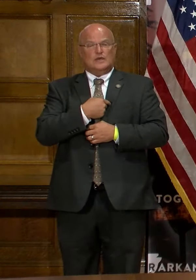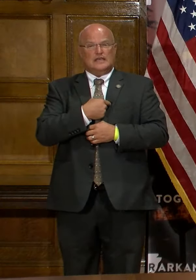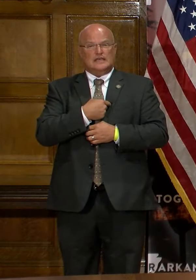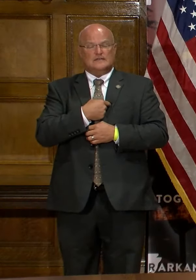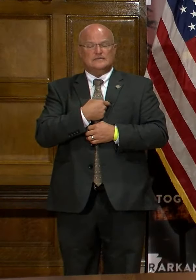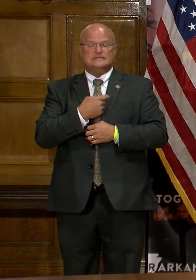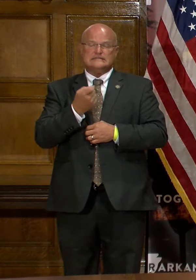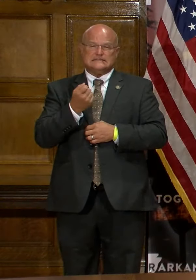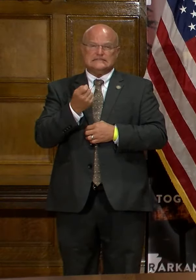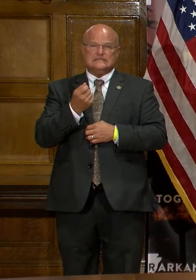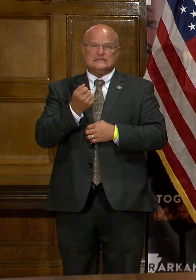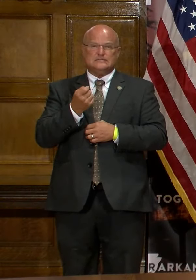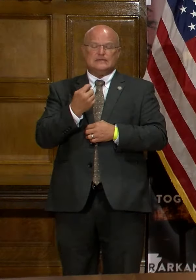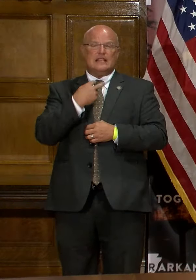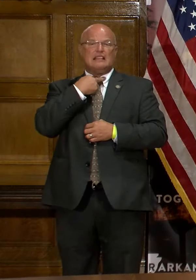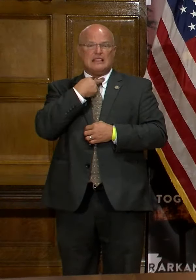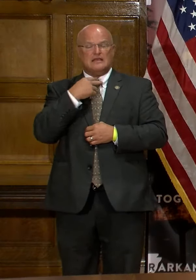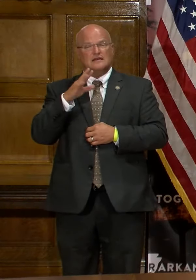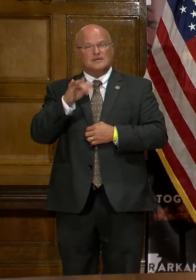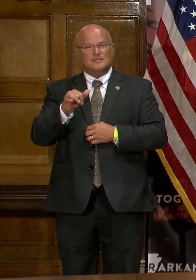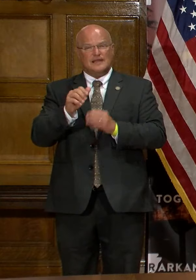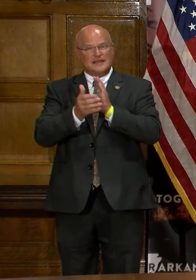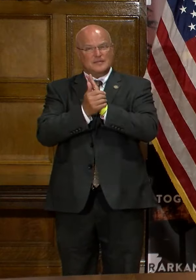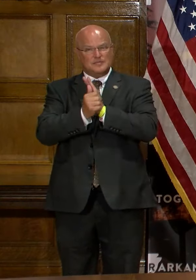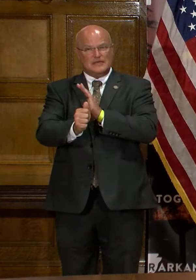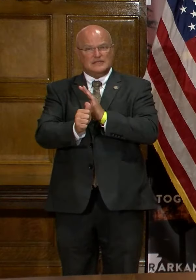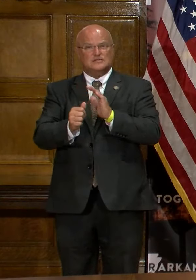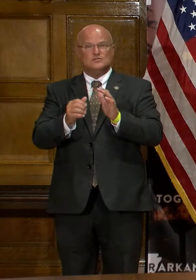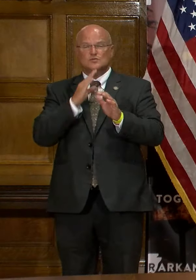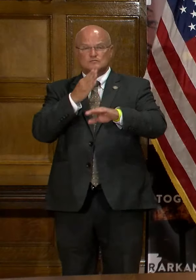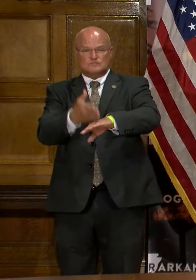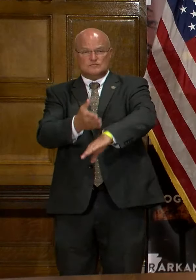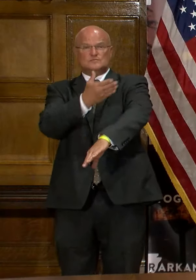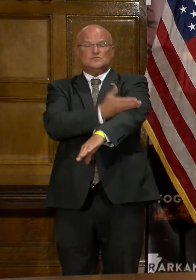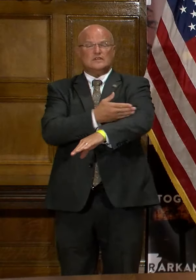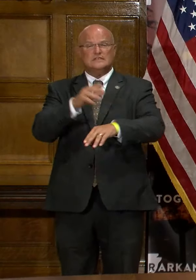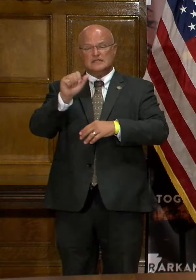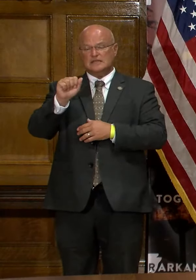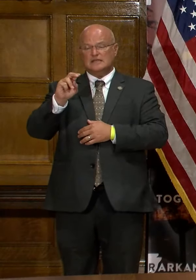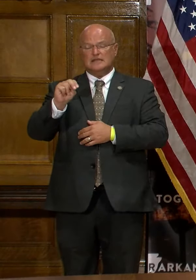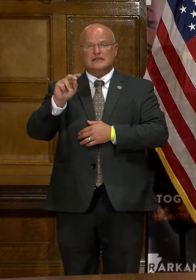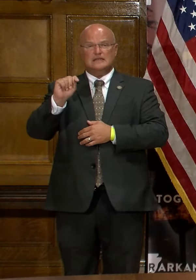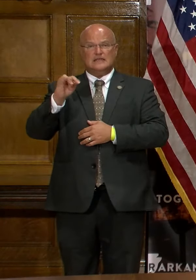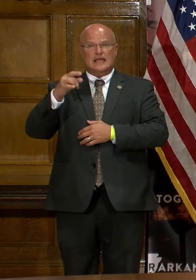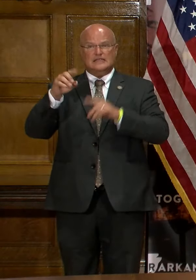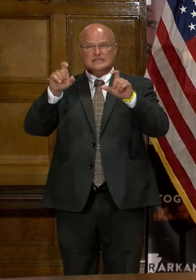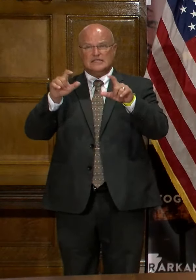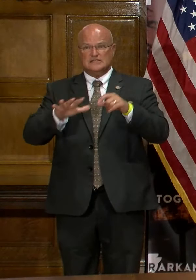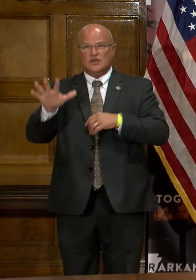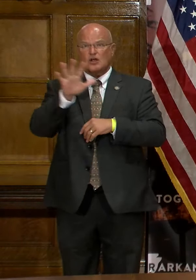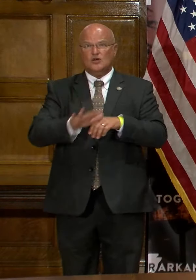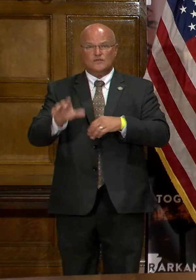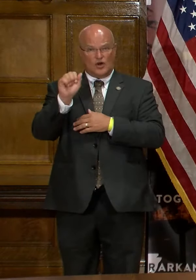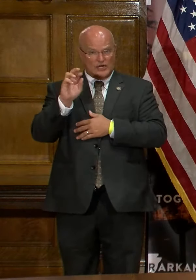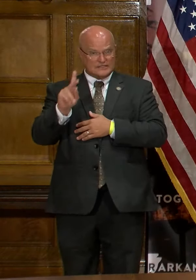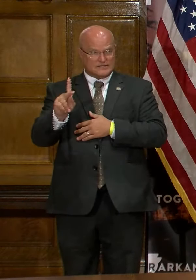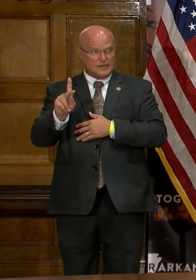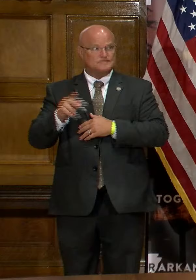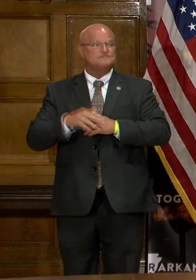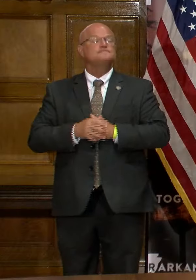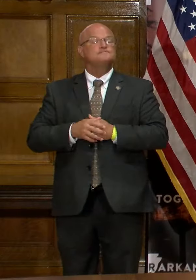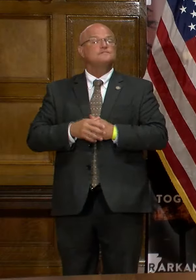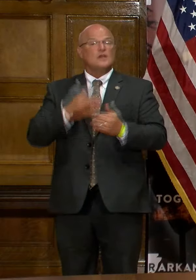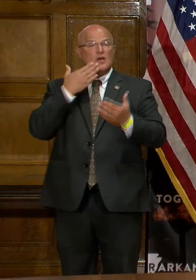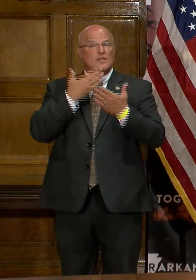a little bit hamstrung by the ability to greatly increase our antigen testing across Arkansas.